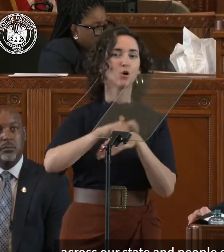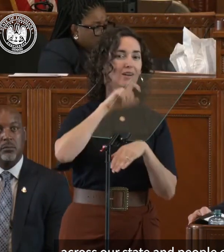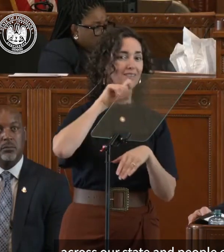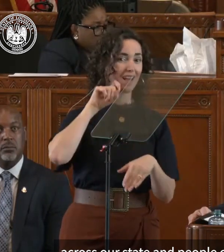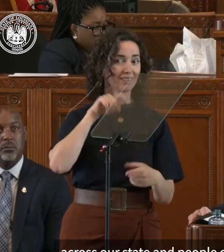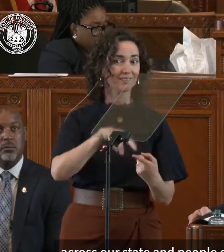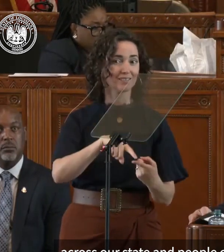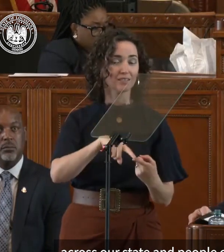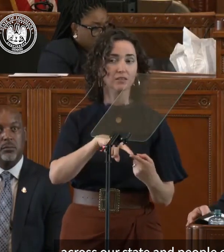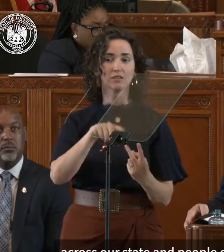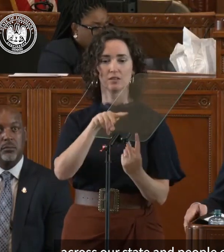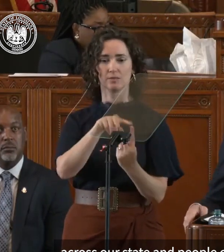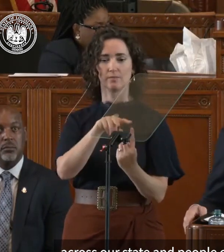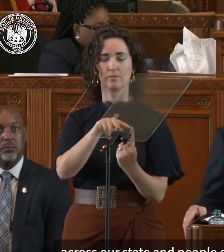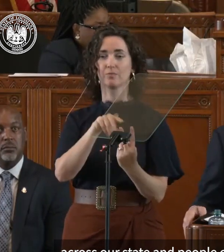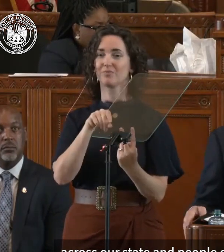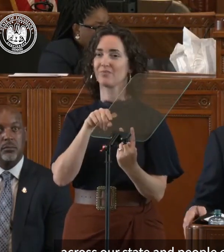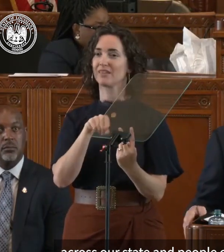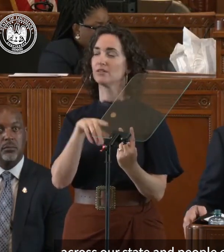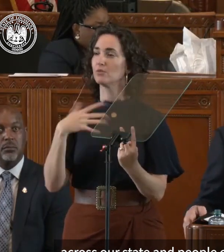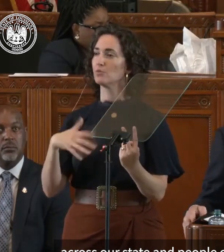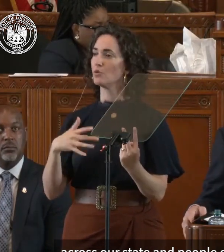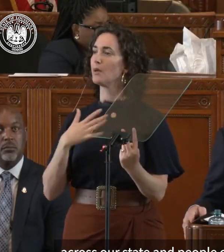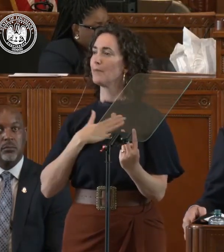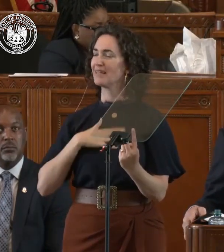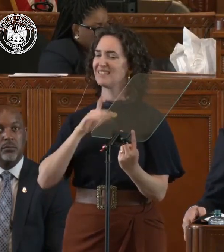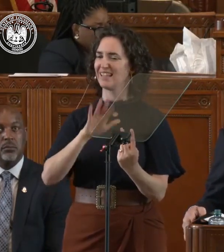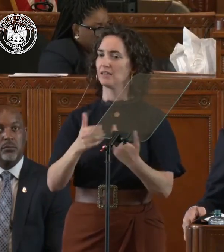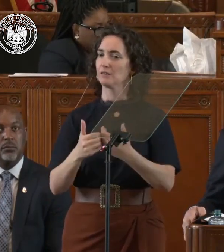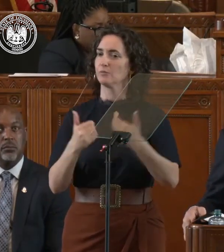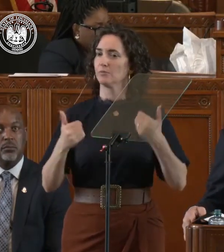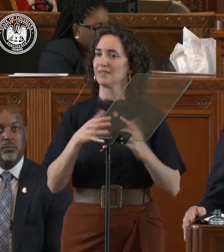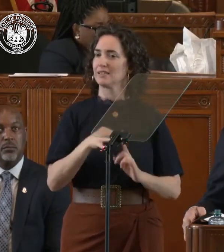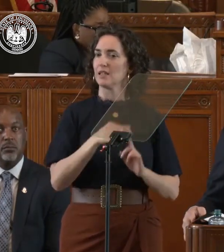our state and people of deep faith everywhere.